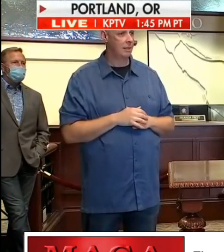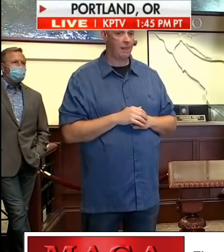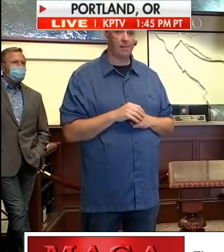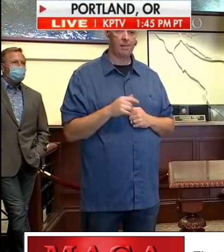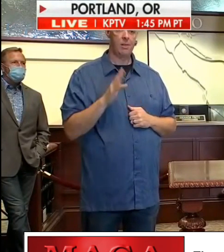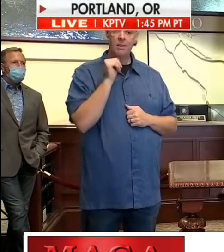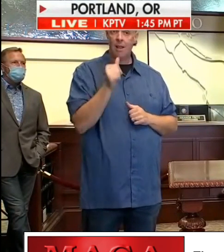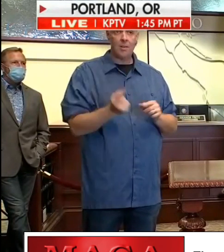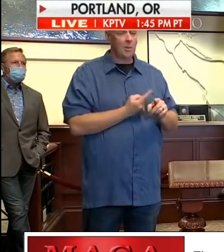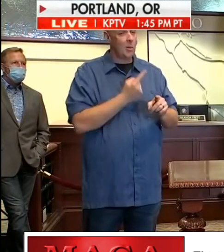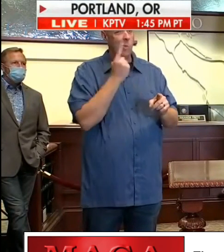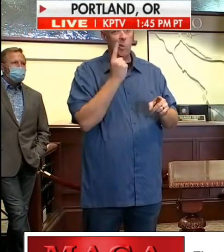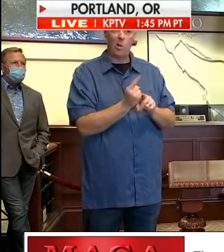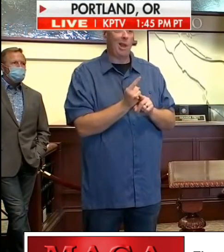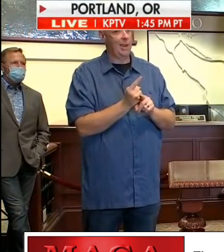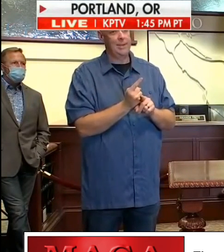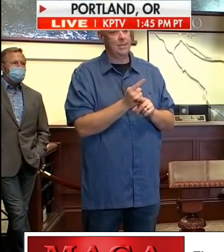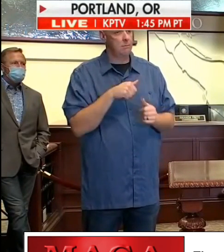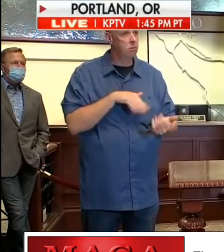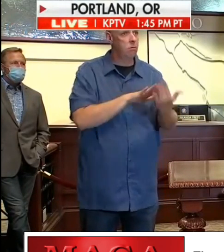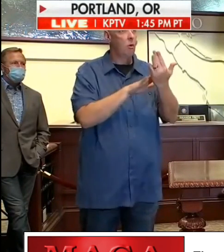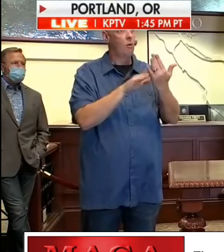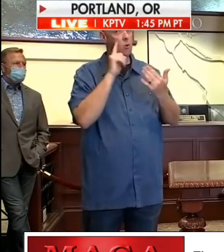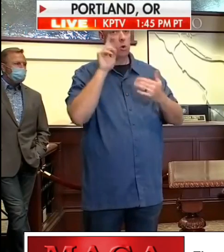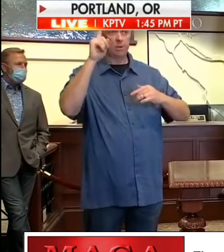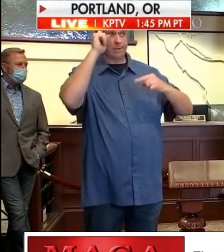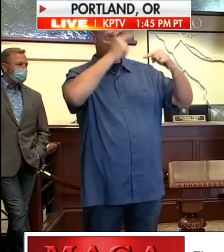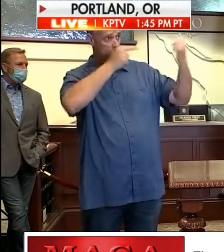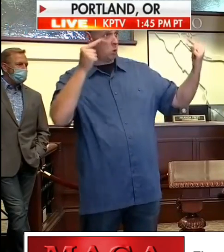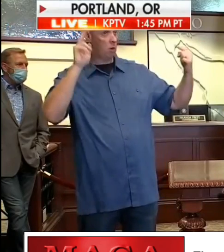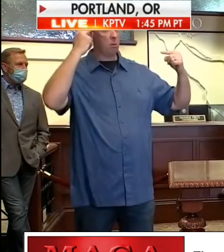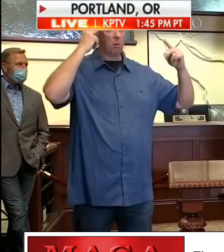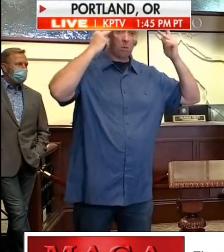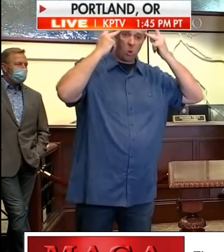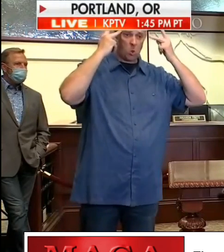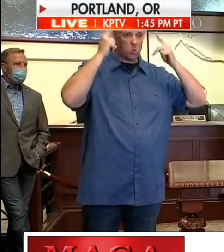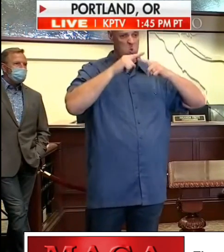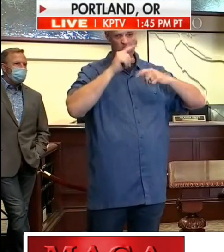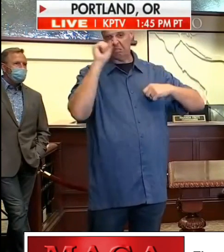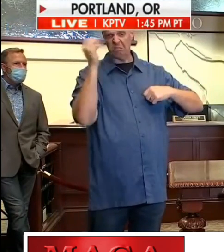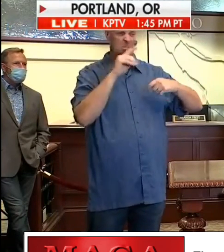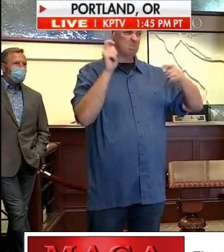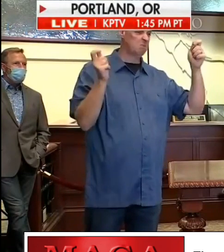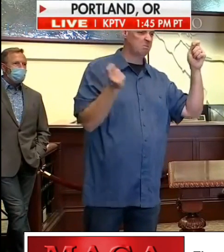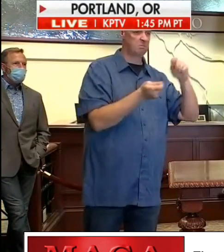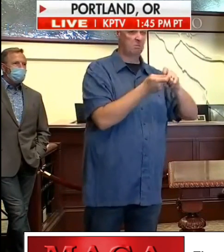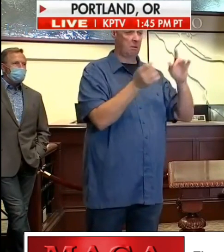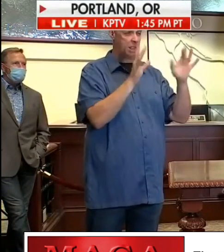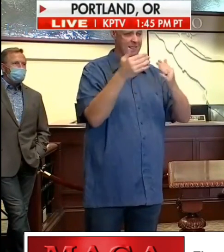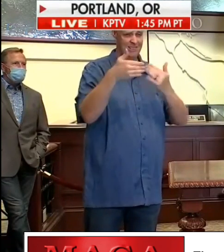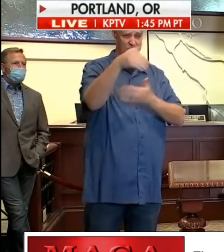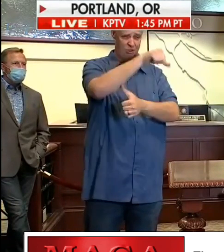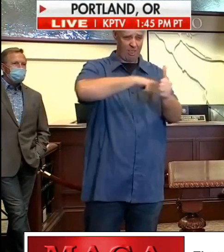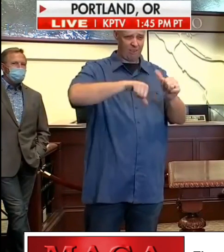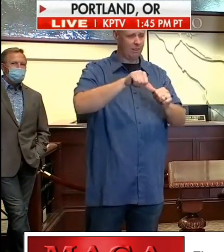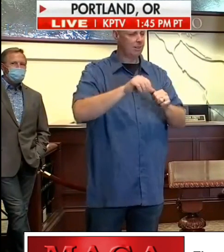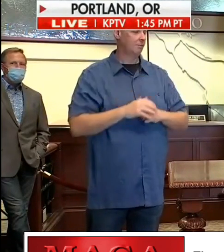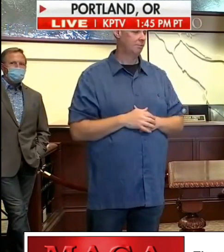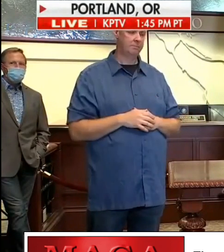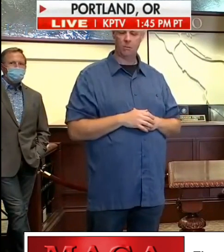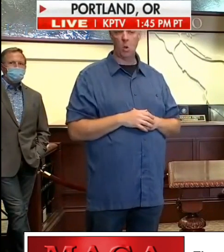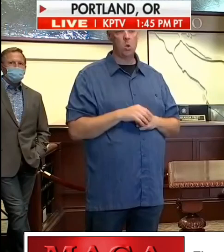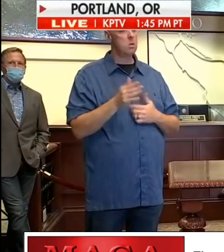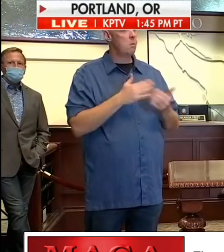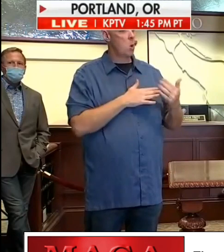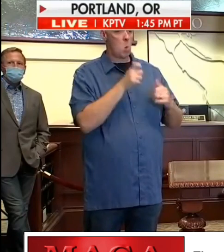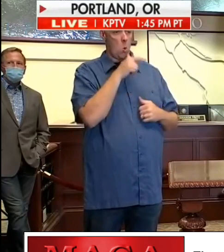to solve our political differences. And so I will continue to reach out to whoever will work with me to denounce violence and